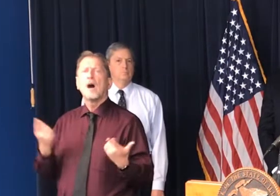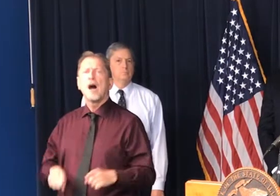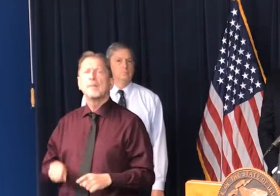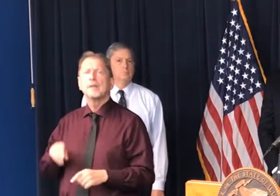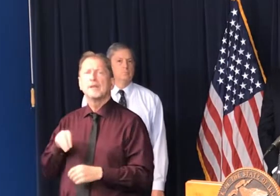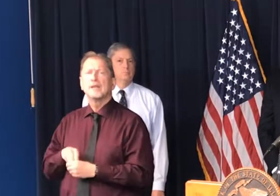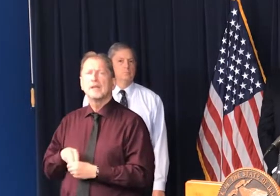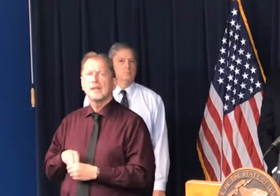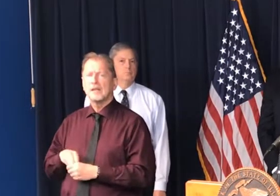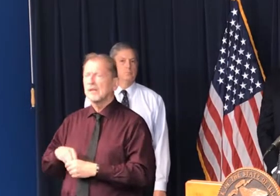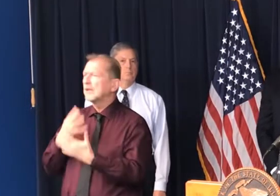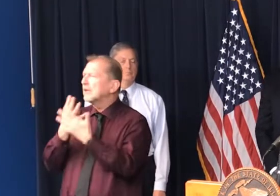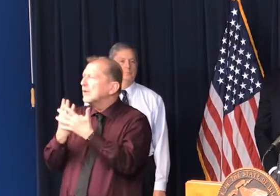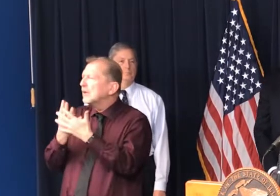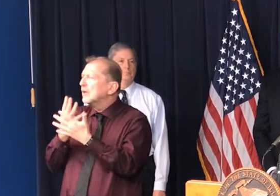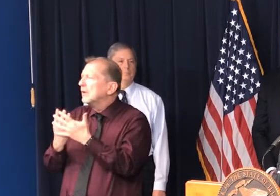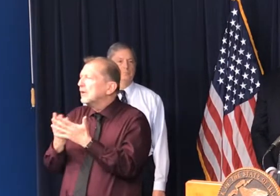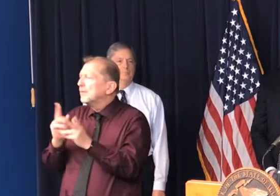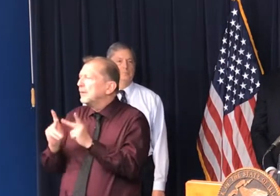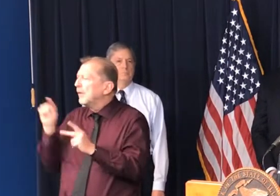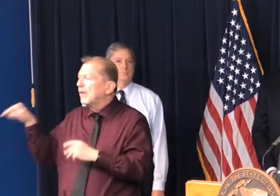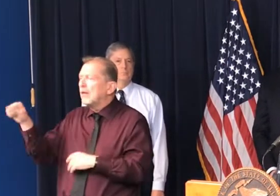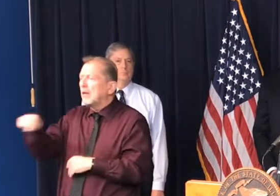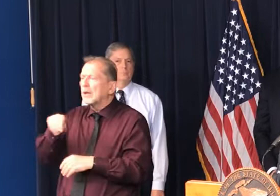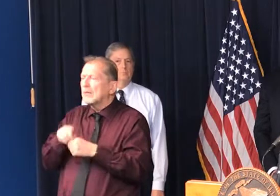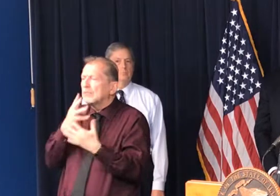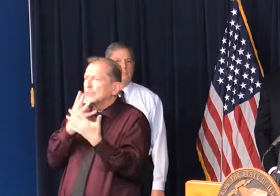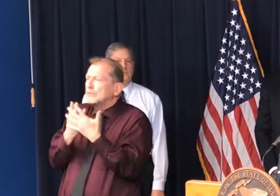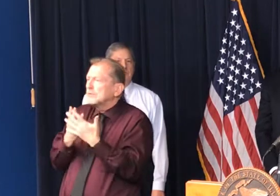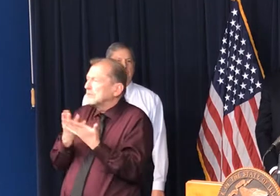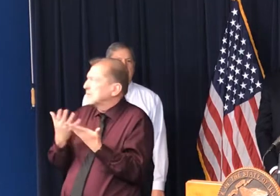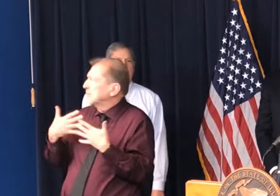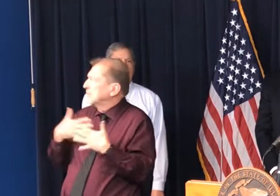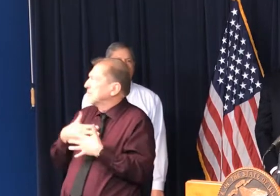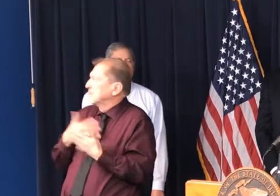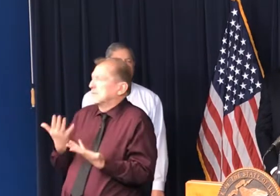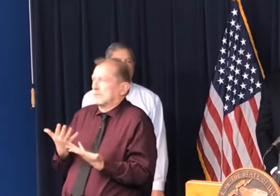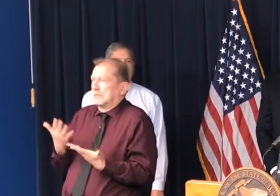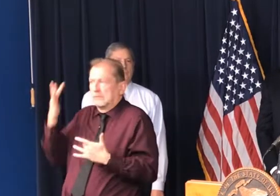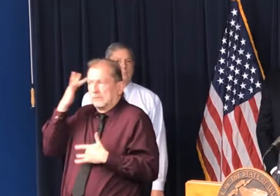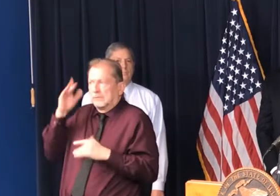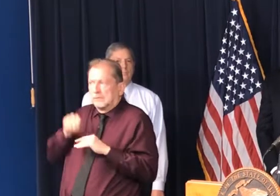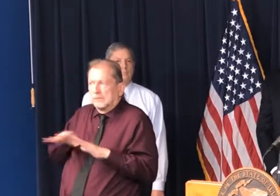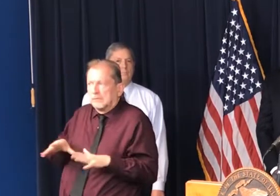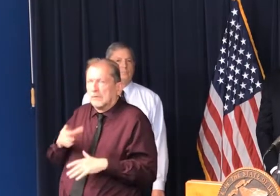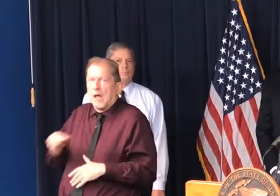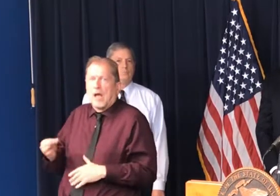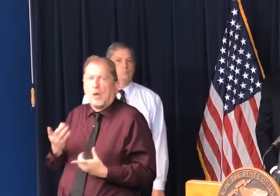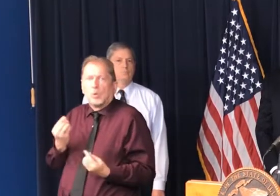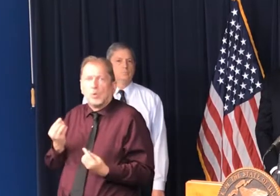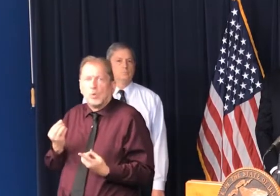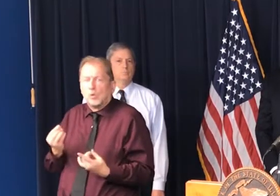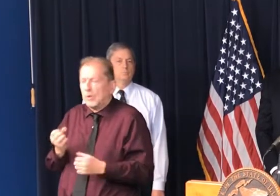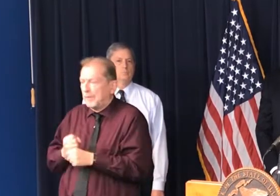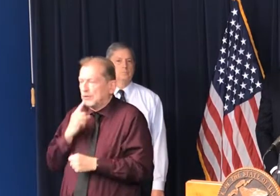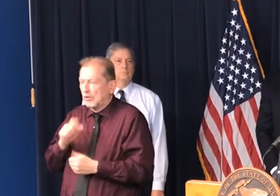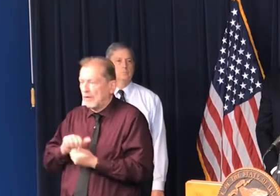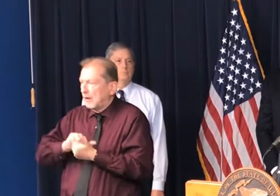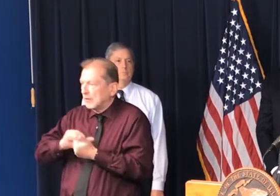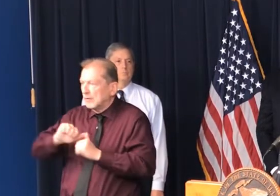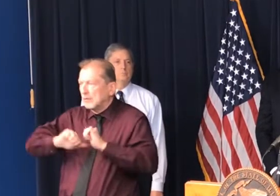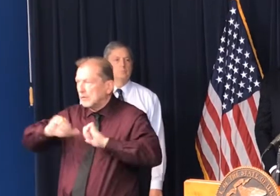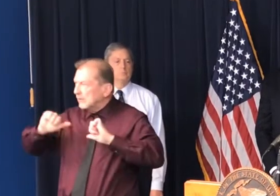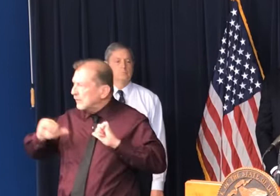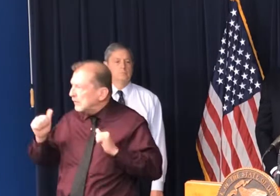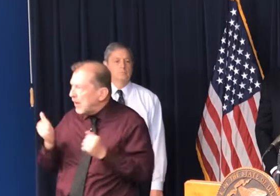at the penal institutions across the state and the county? How are they doing social distancing and making sure they're